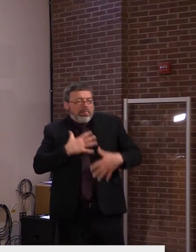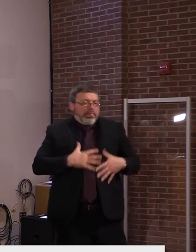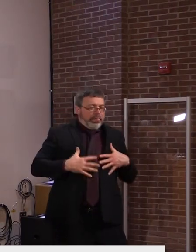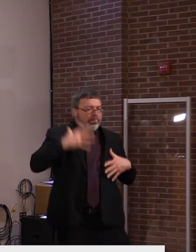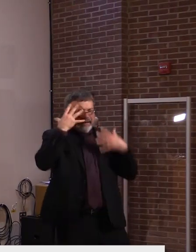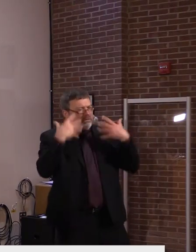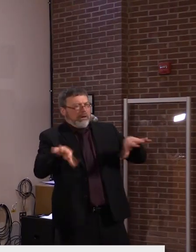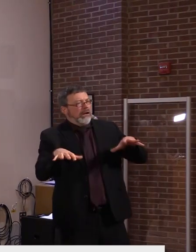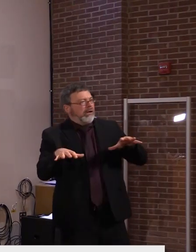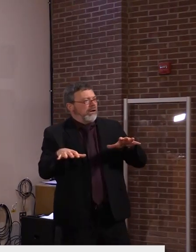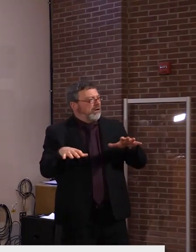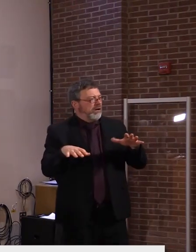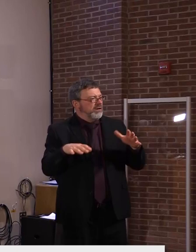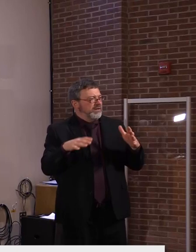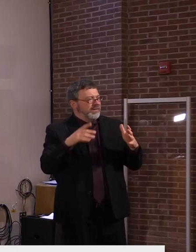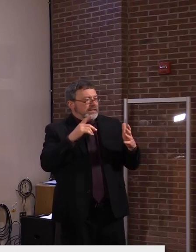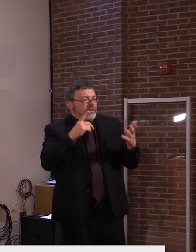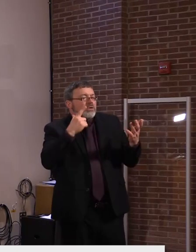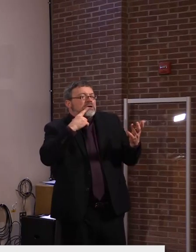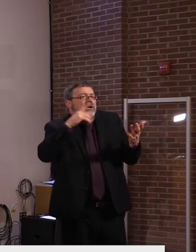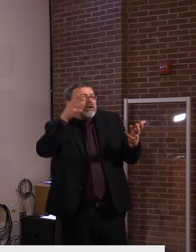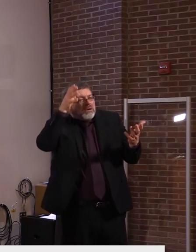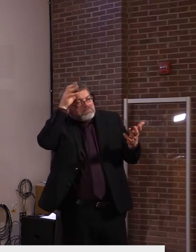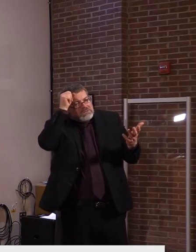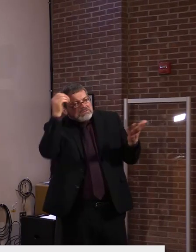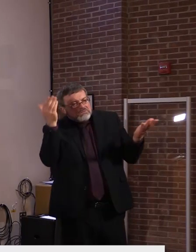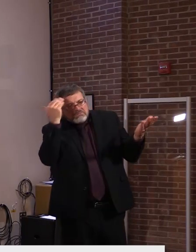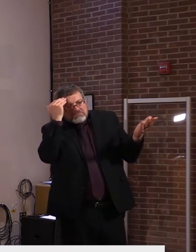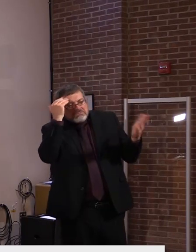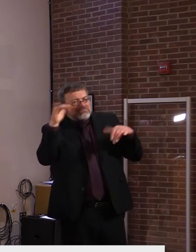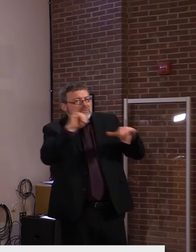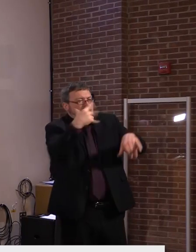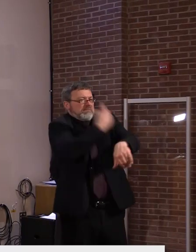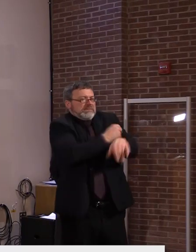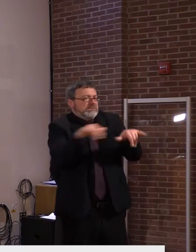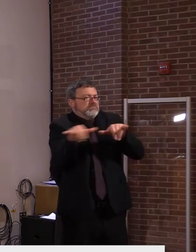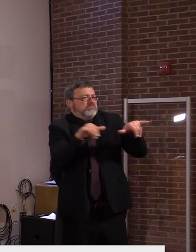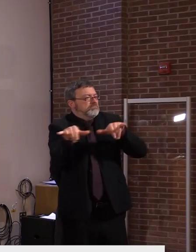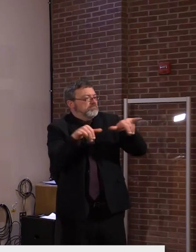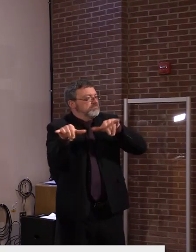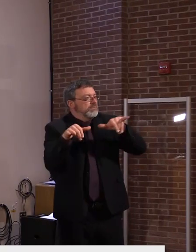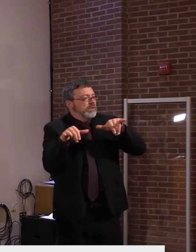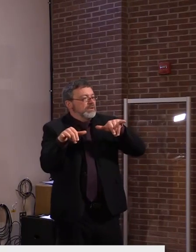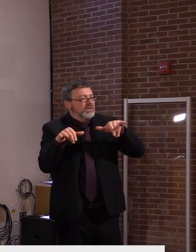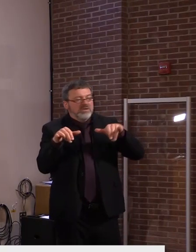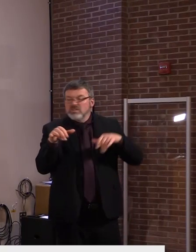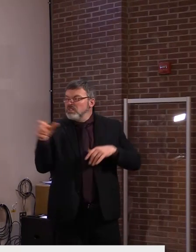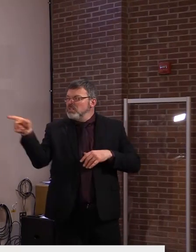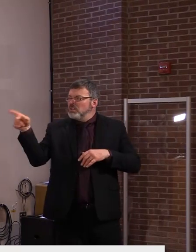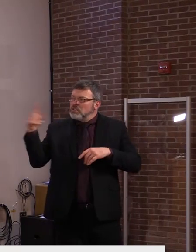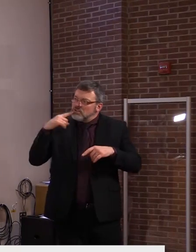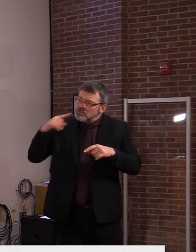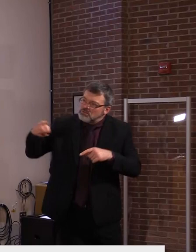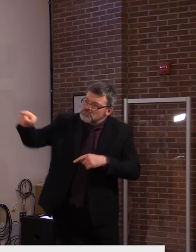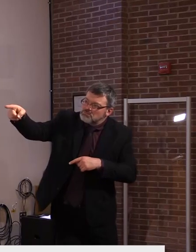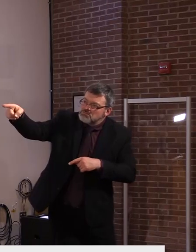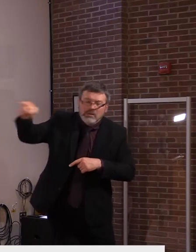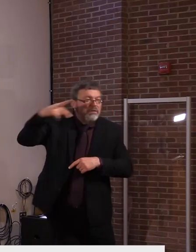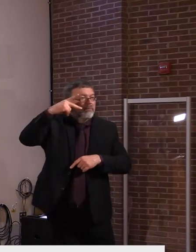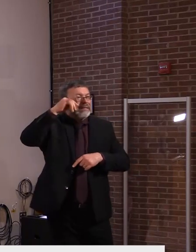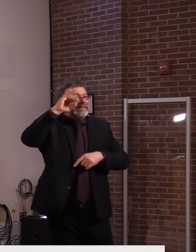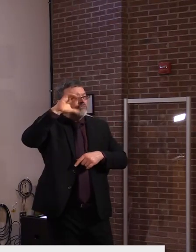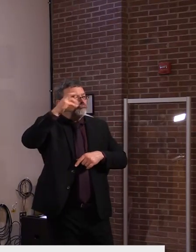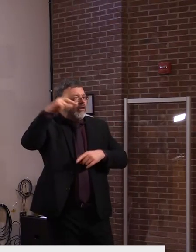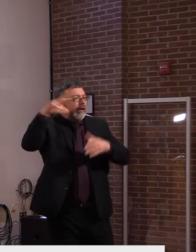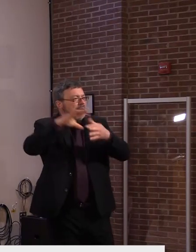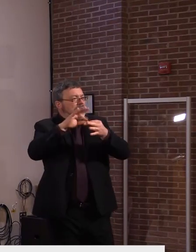that, have you seen any data? It's been pretty consistent over the last few days. So there's a little bit of a delay, but yeah,